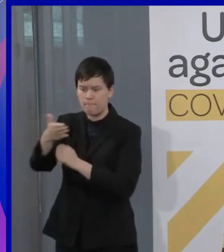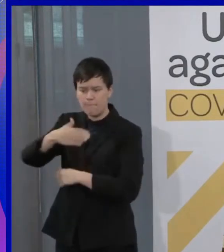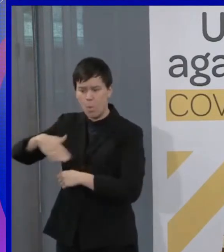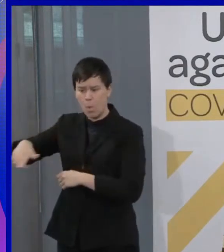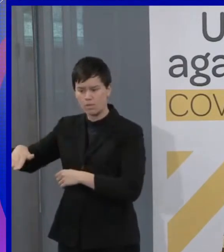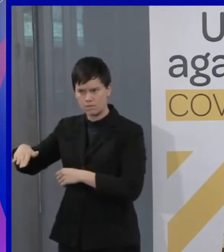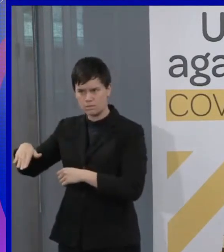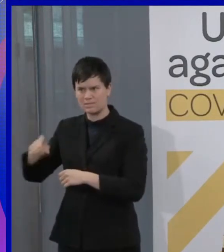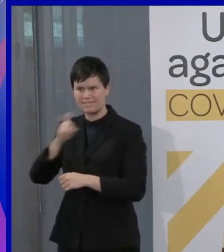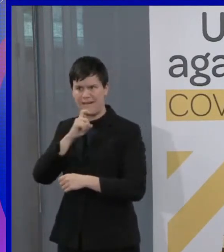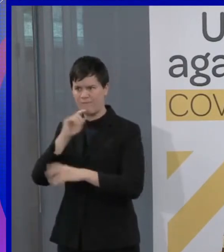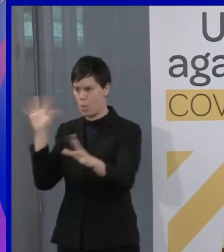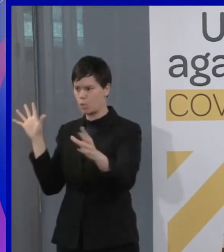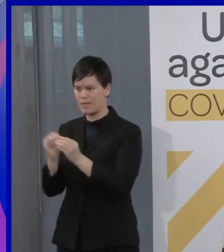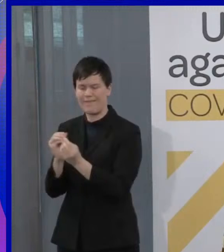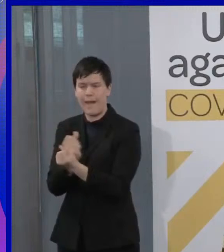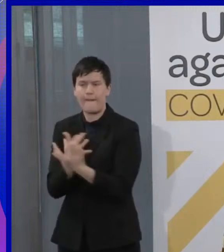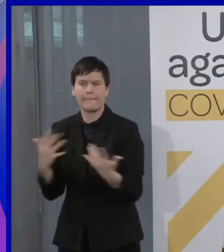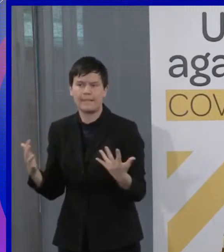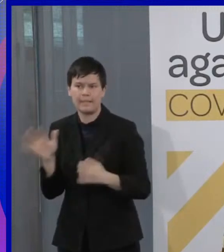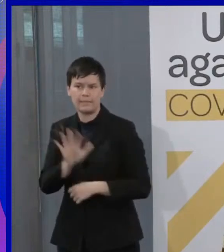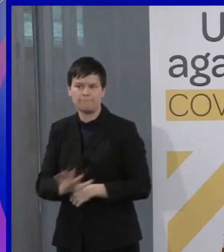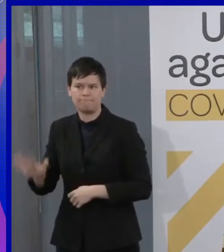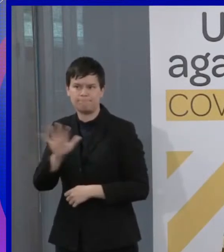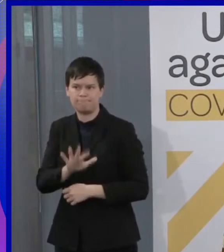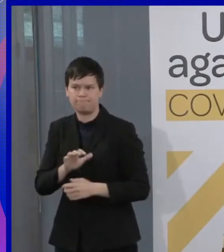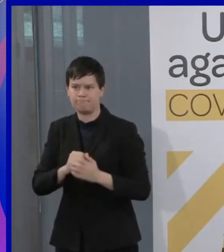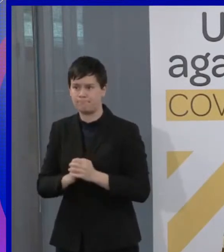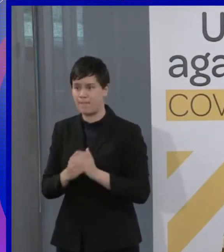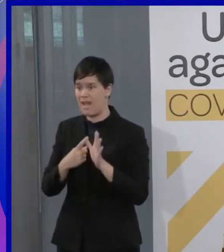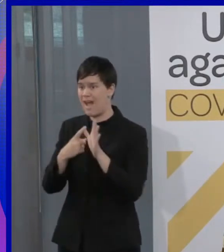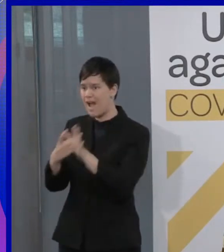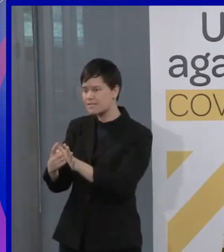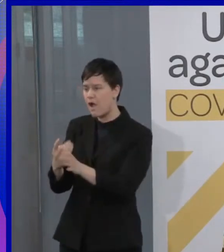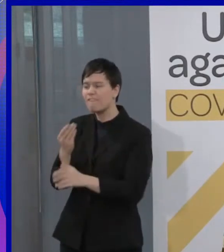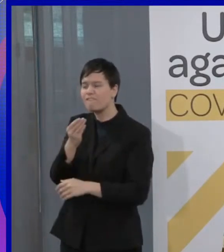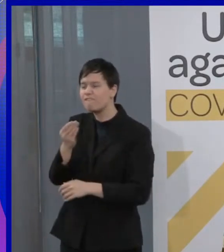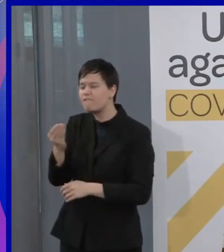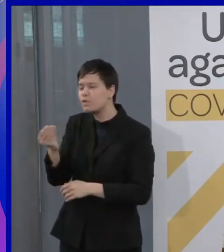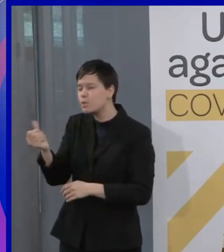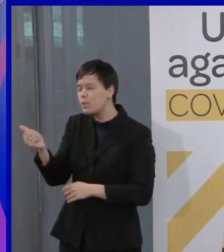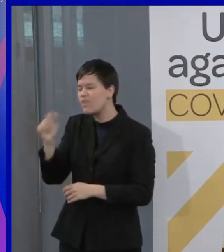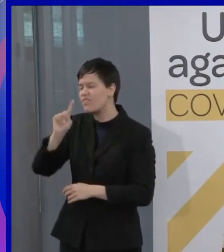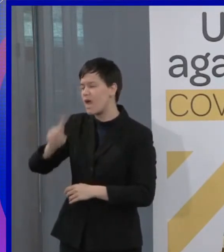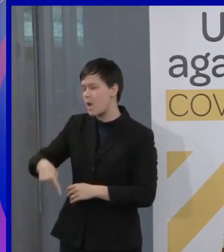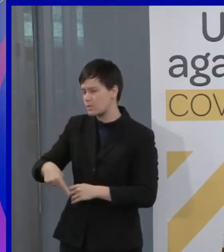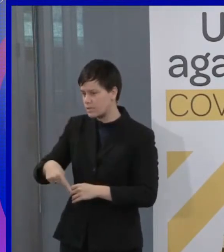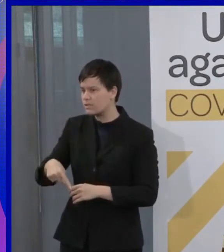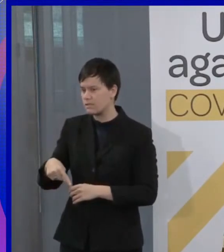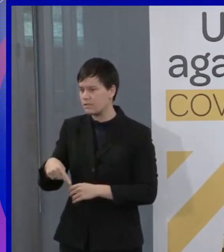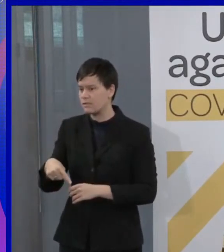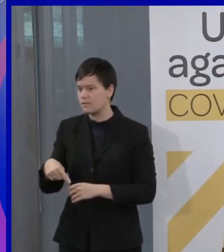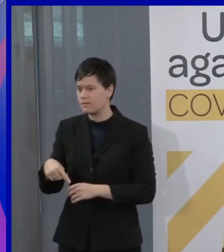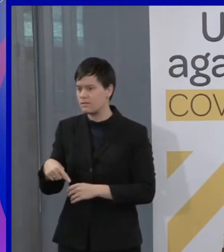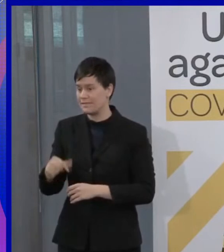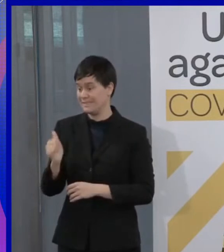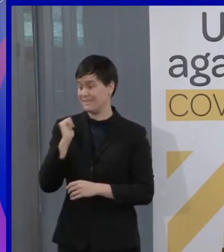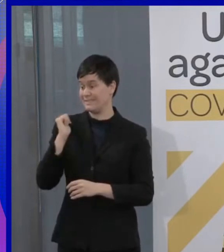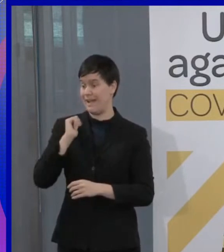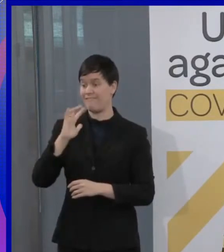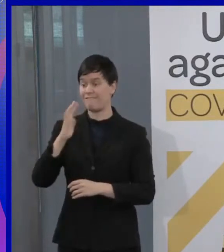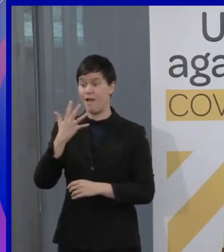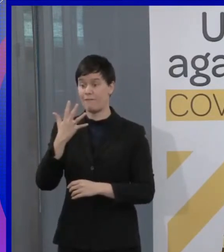ports? Look, it's quite hard to get the denominator. It's several thousand. What I can say is that by 5 o'clock yesterday,